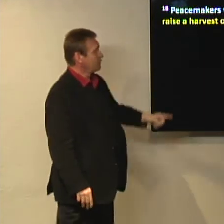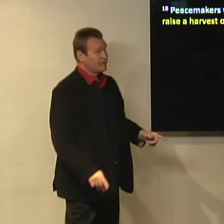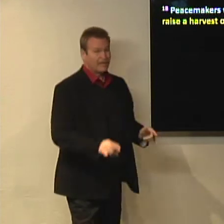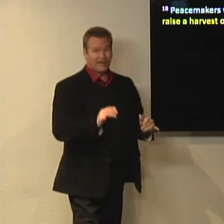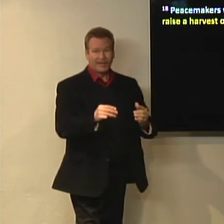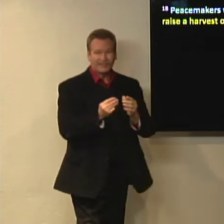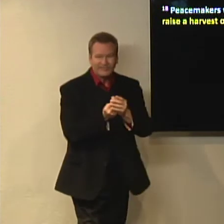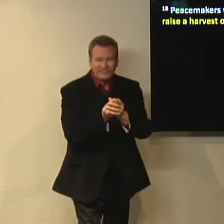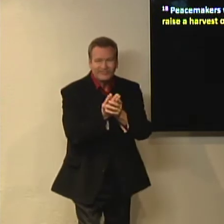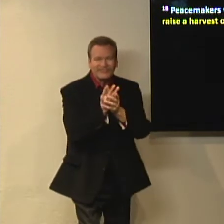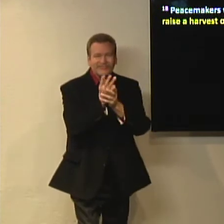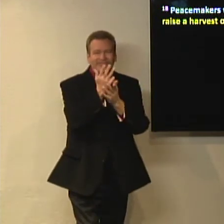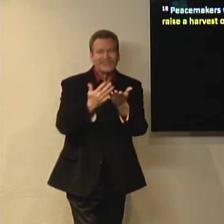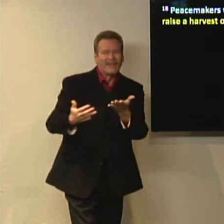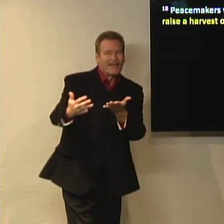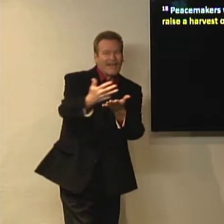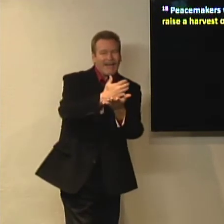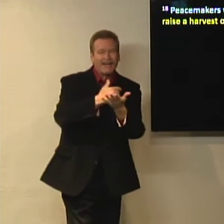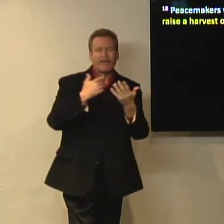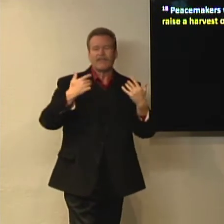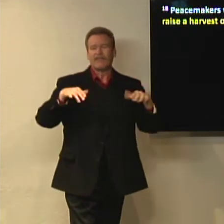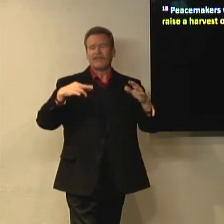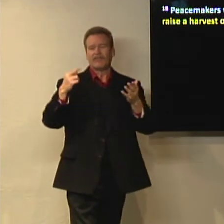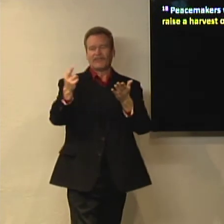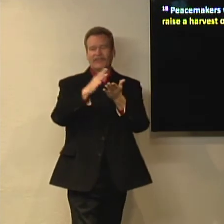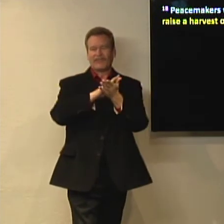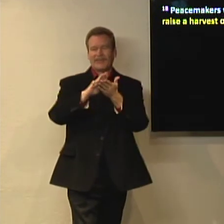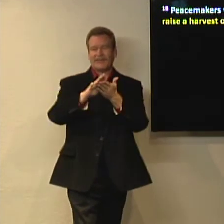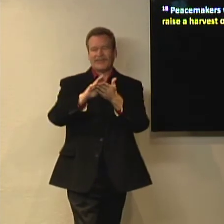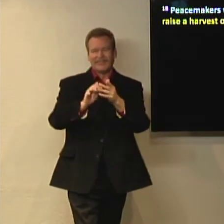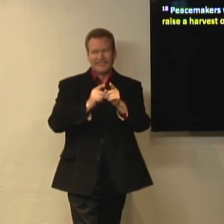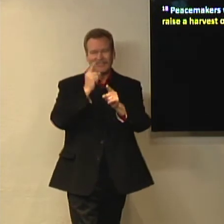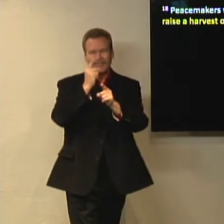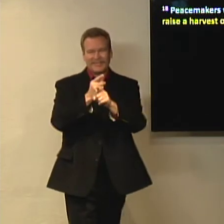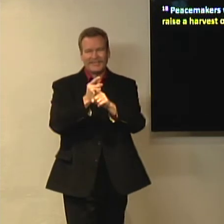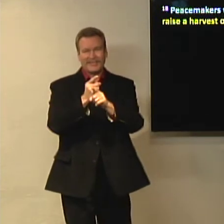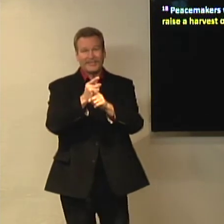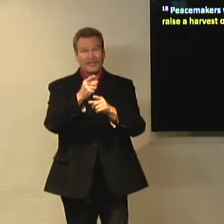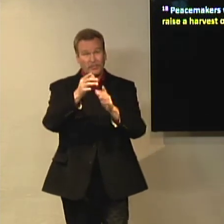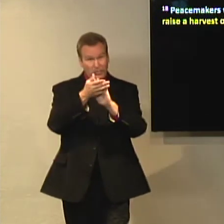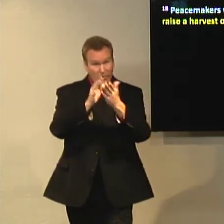says, they will raise a harvest of righteousness.